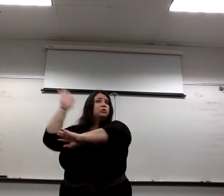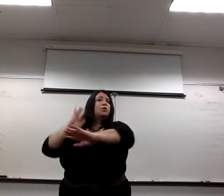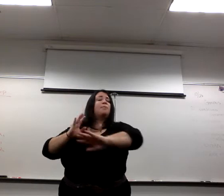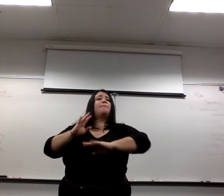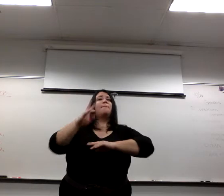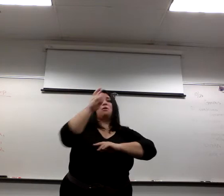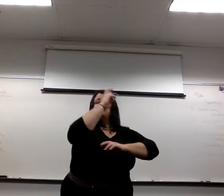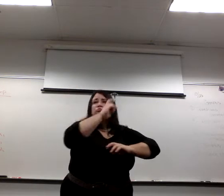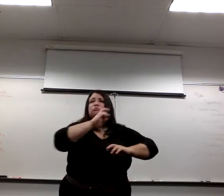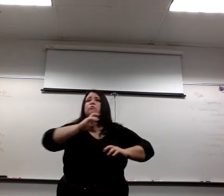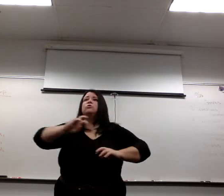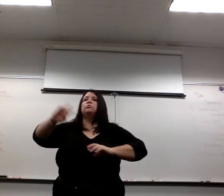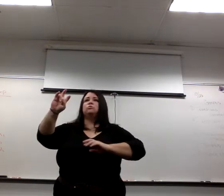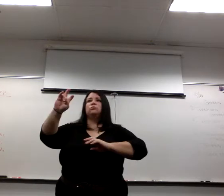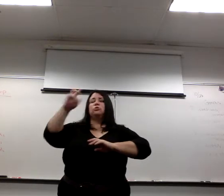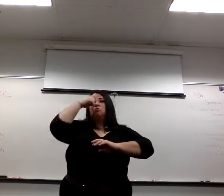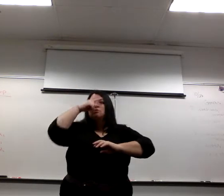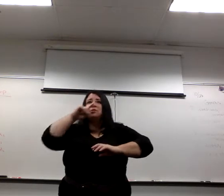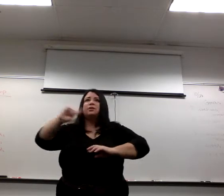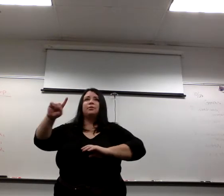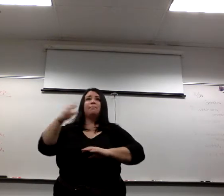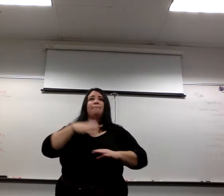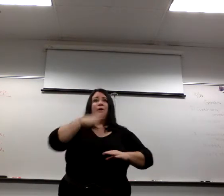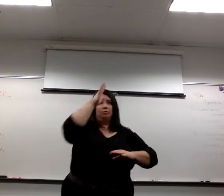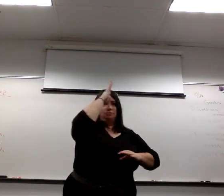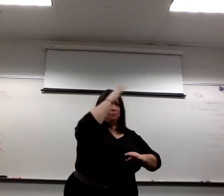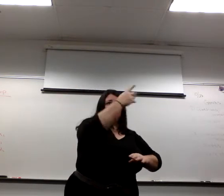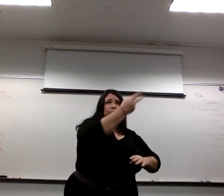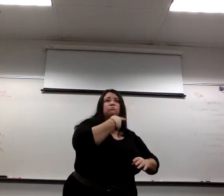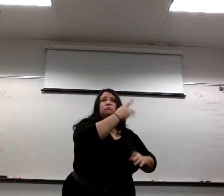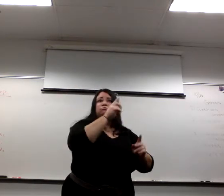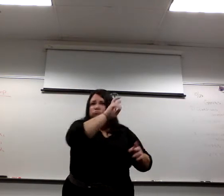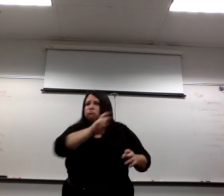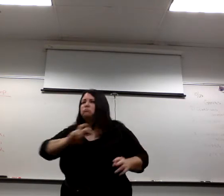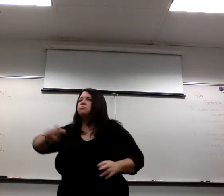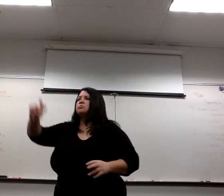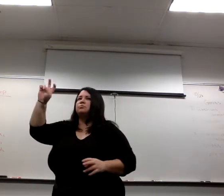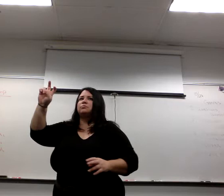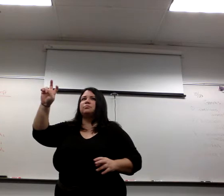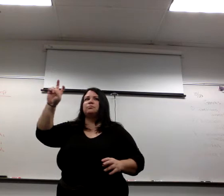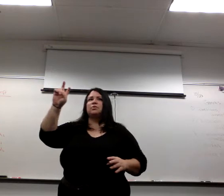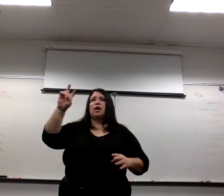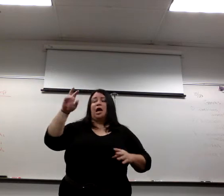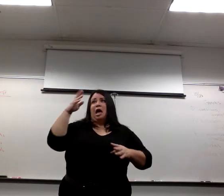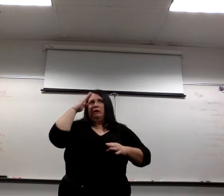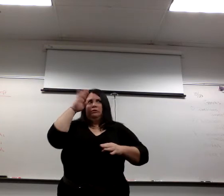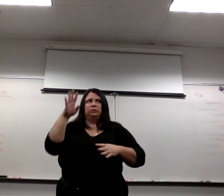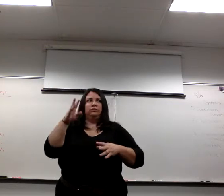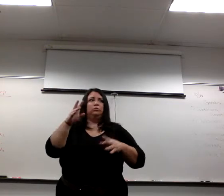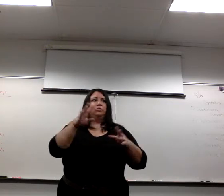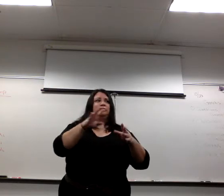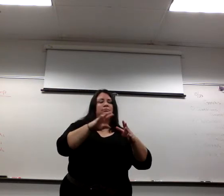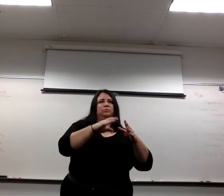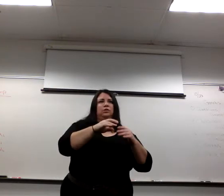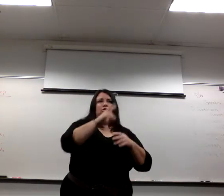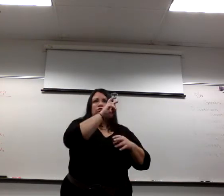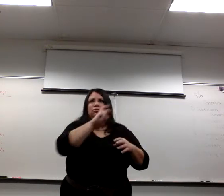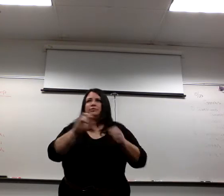time I'd ever gone on a vacation with my father, so I wasn't really sure how I was going to be spending that much time with him. And if you've ever